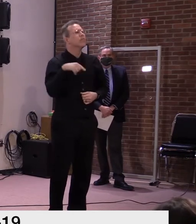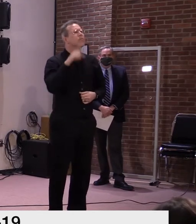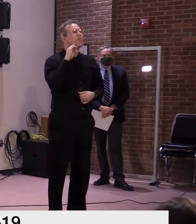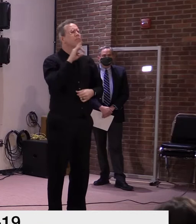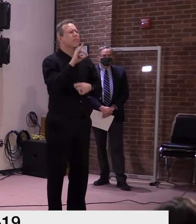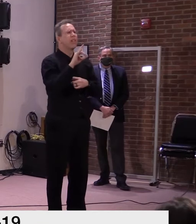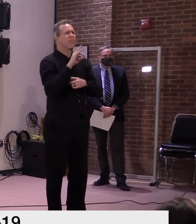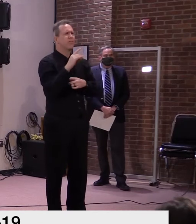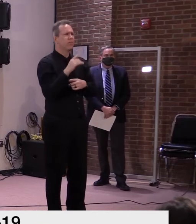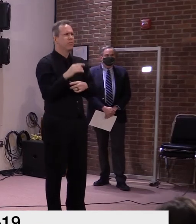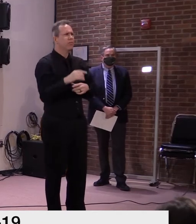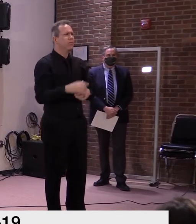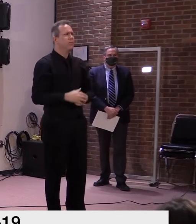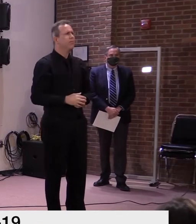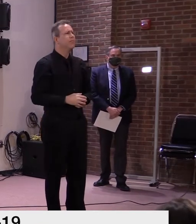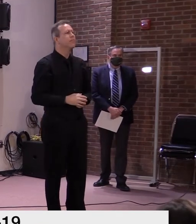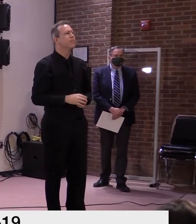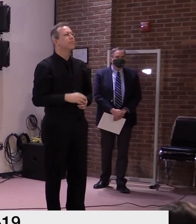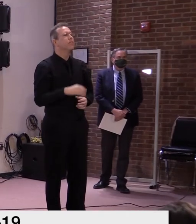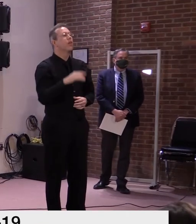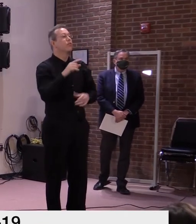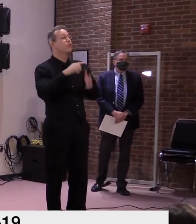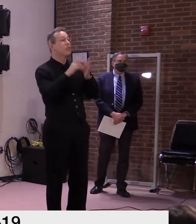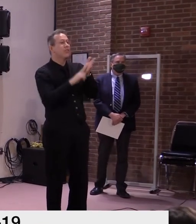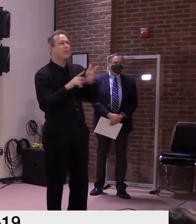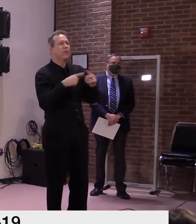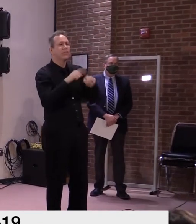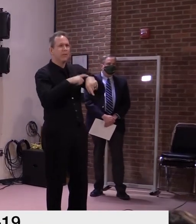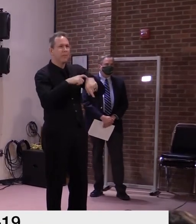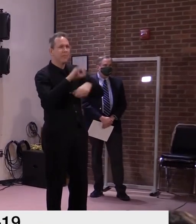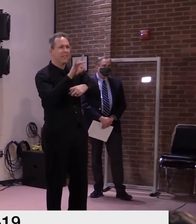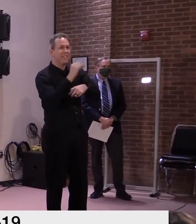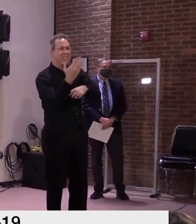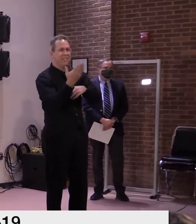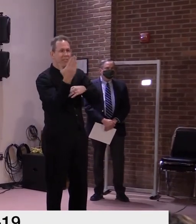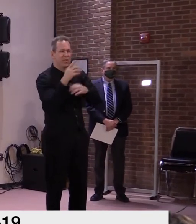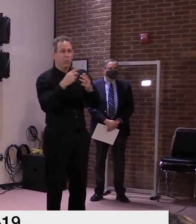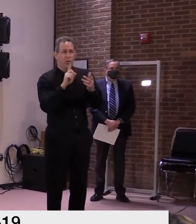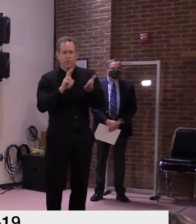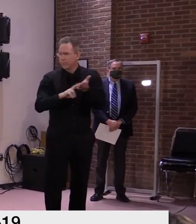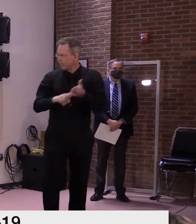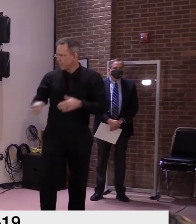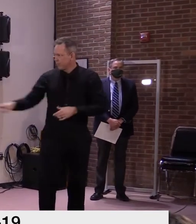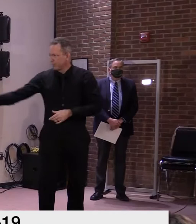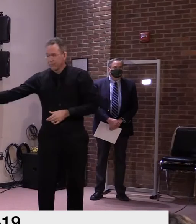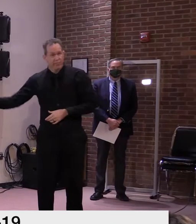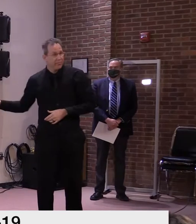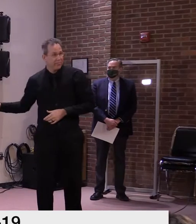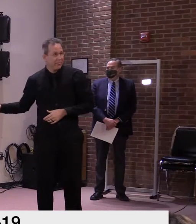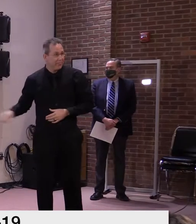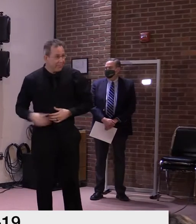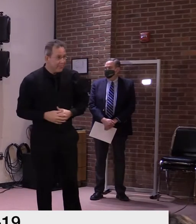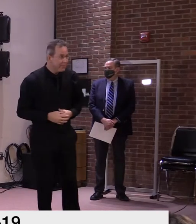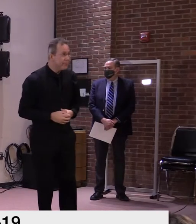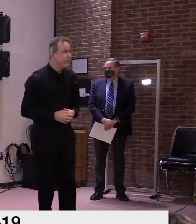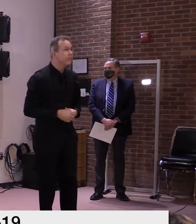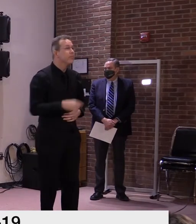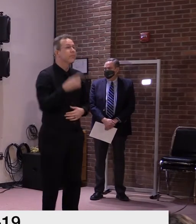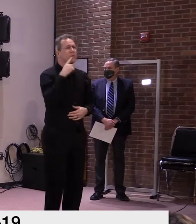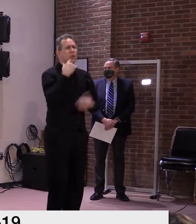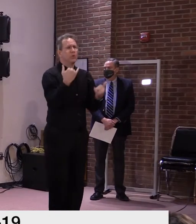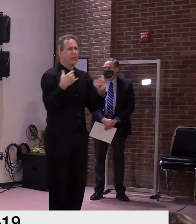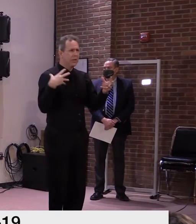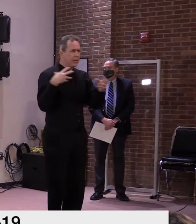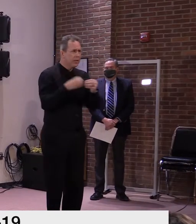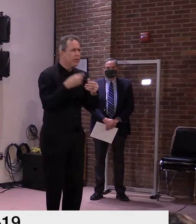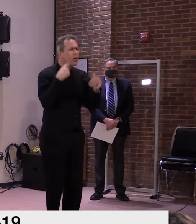Moving to our weekly education update. Today we'll go into detail on our education picture, in particular